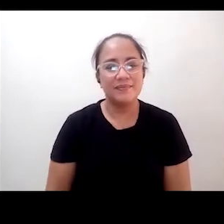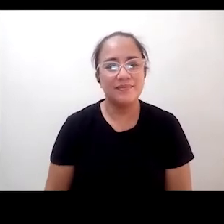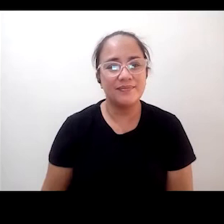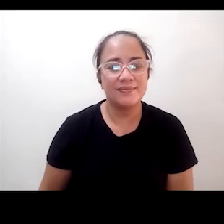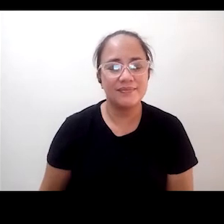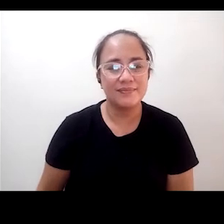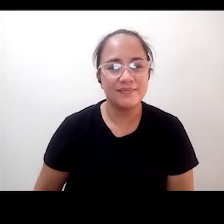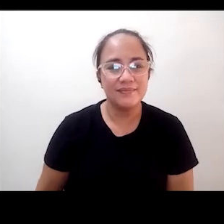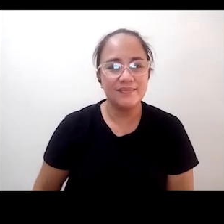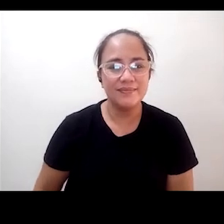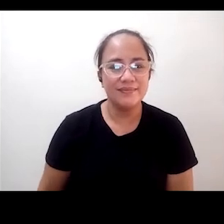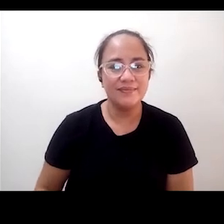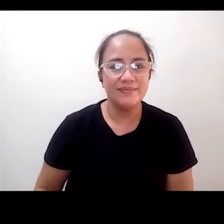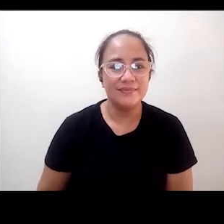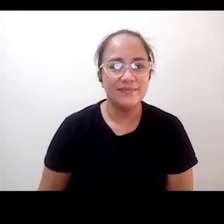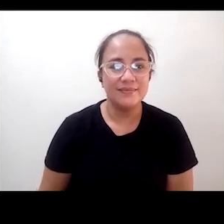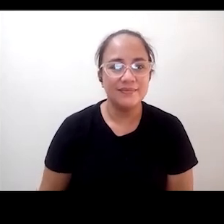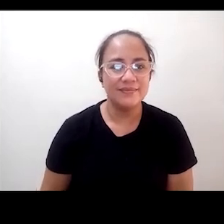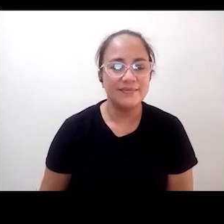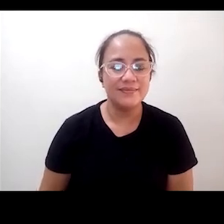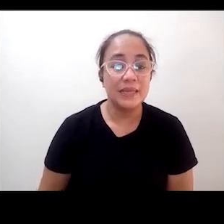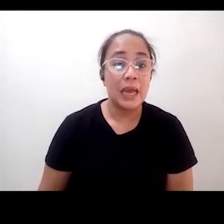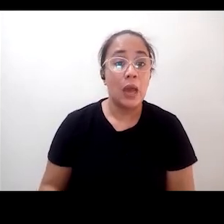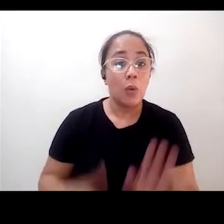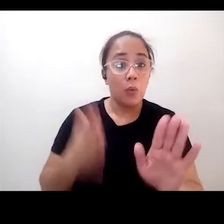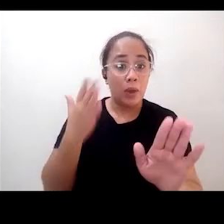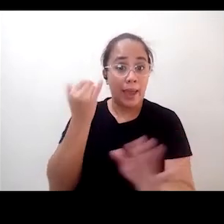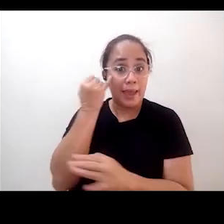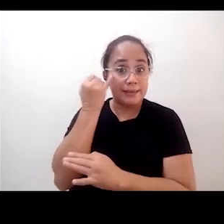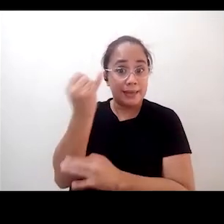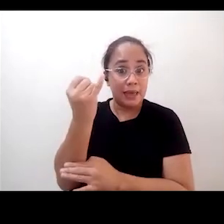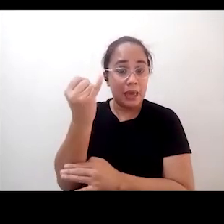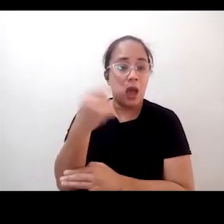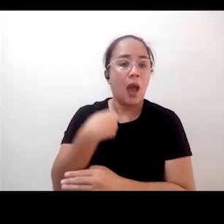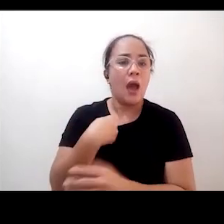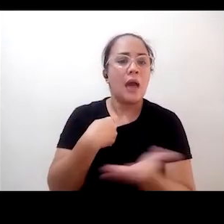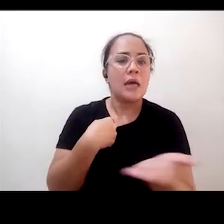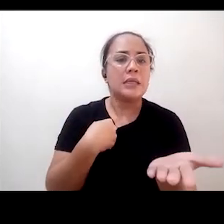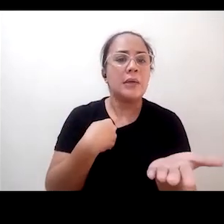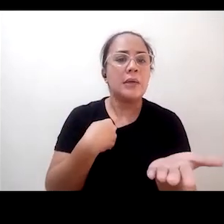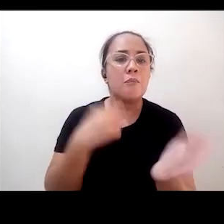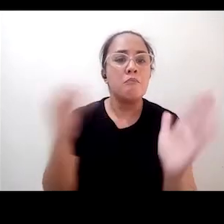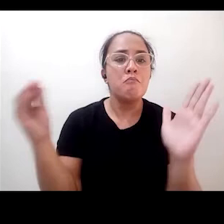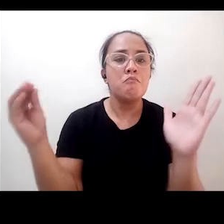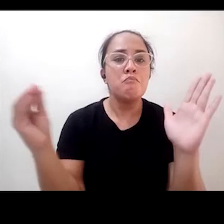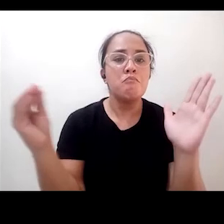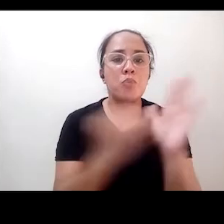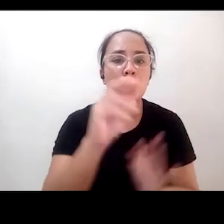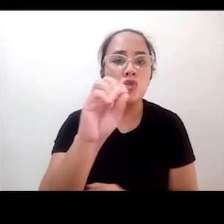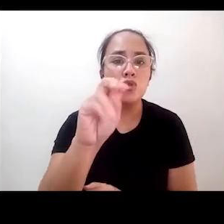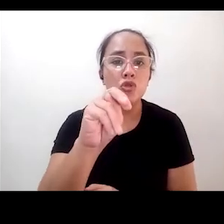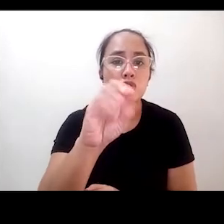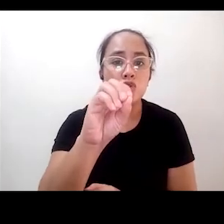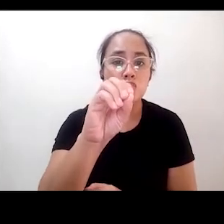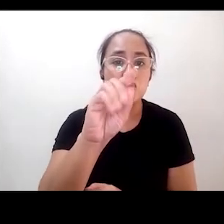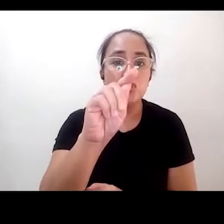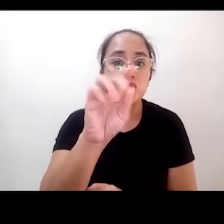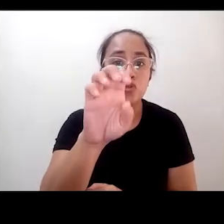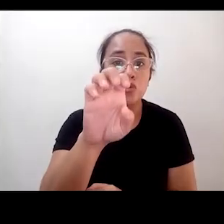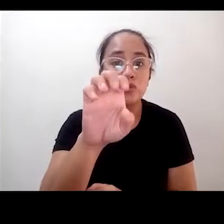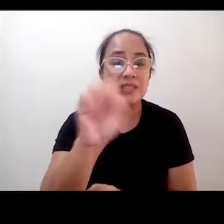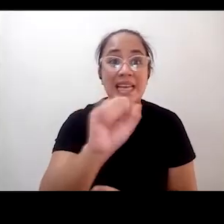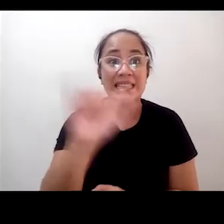Okay? It's okay, sir. The idea is to kind of put the notes in the order in which they occur in the examples.